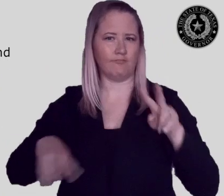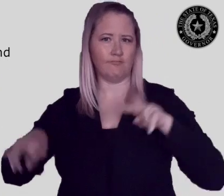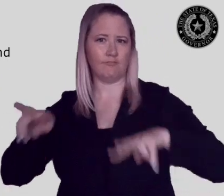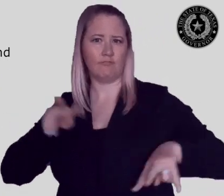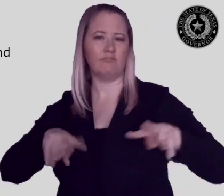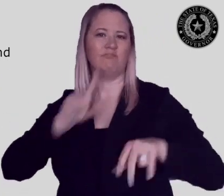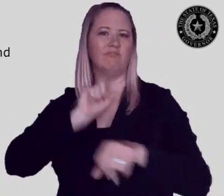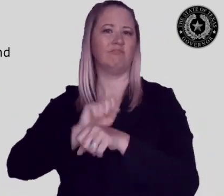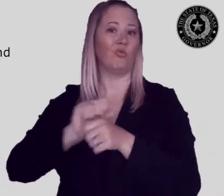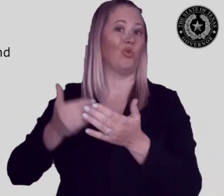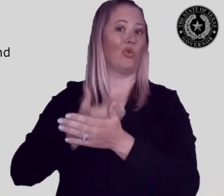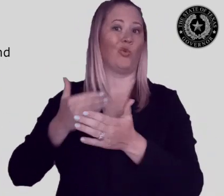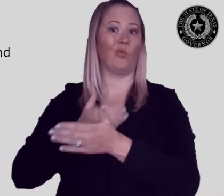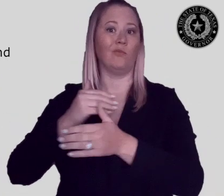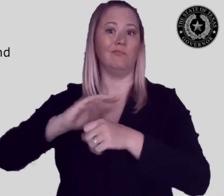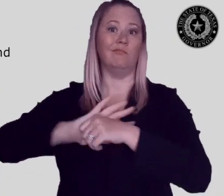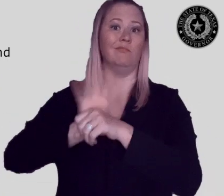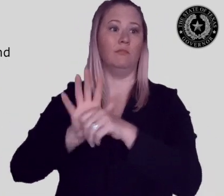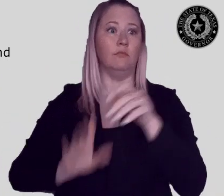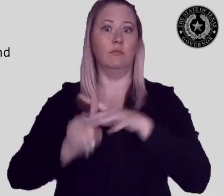steady decline, and